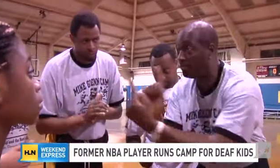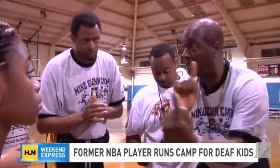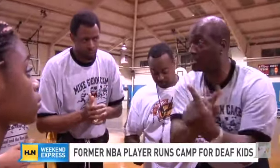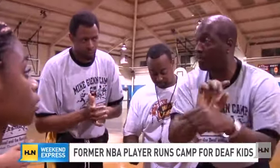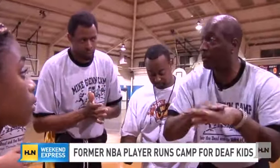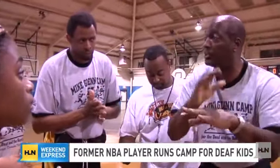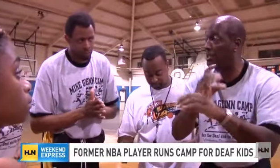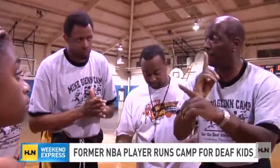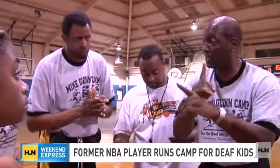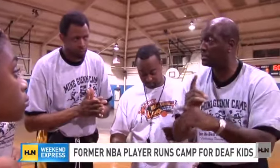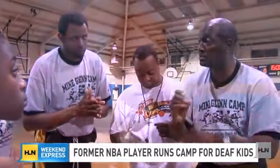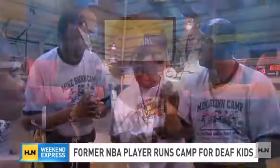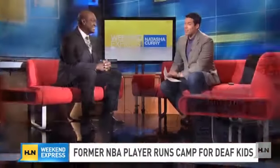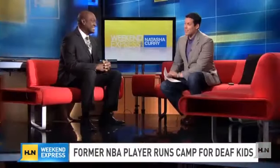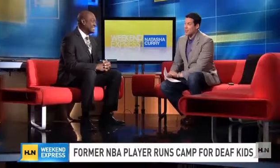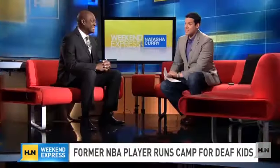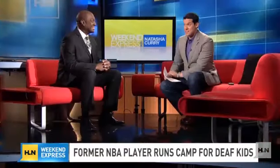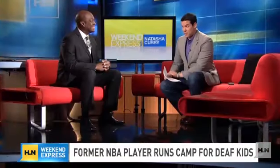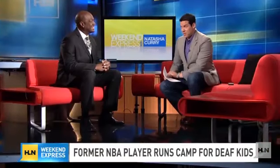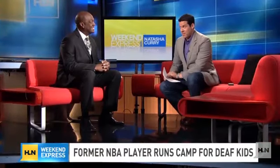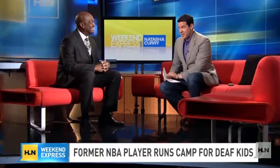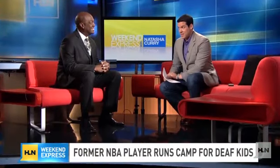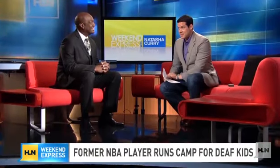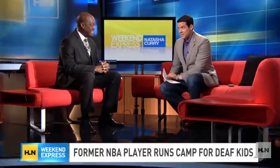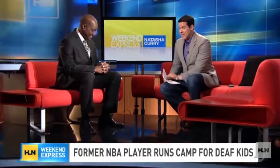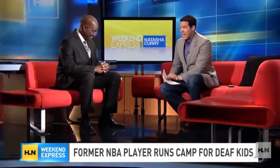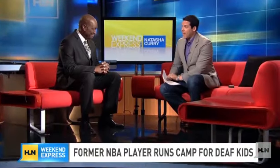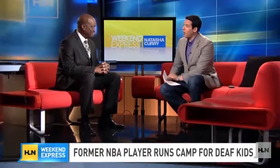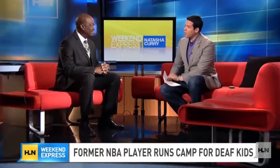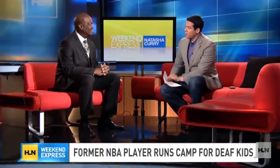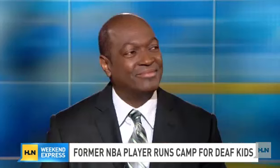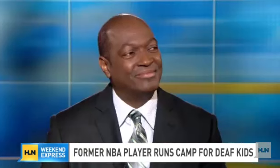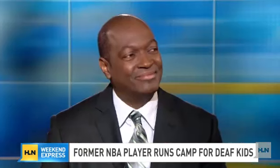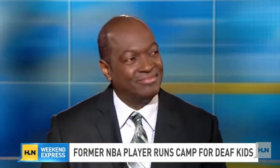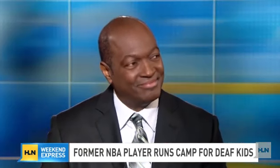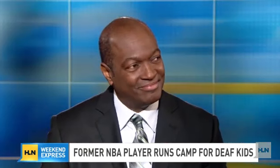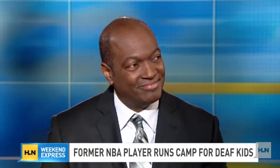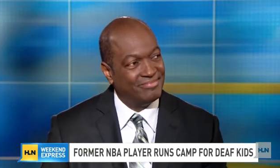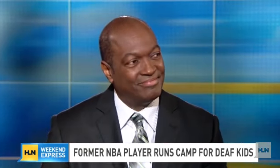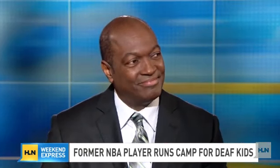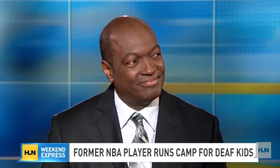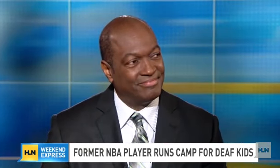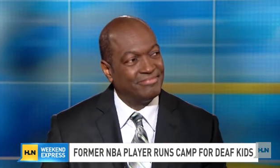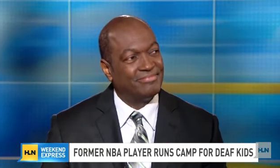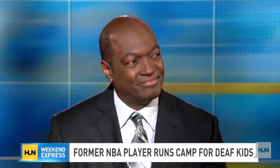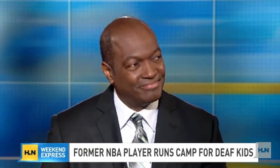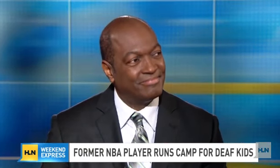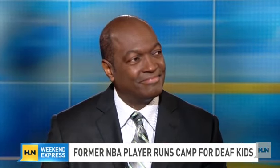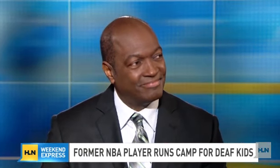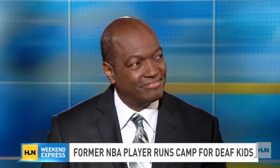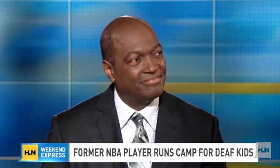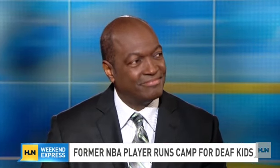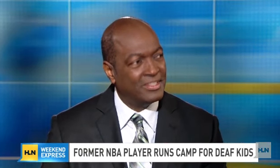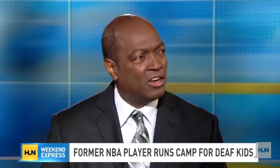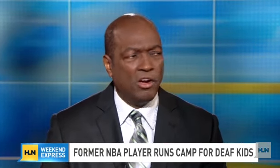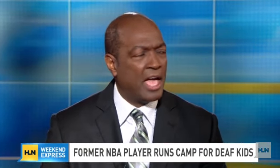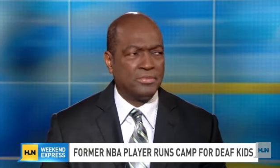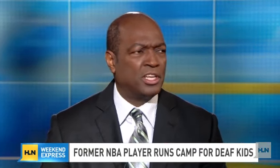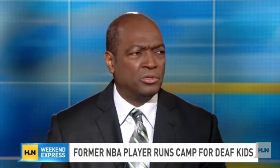of their lives, too. And what I like about it is it's free for the kids. Yes. And all the coaches involved volunteer their time. So really, this is about giving back here. Oh, absolutely.